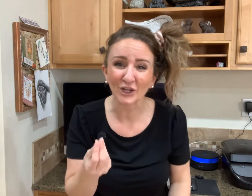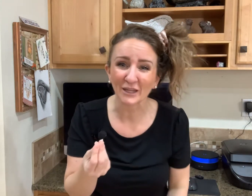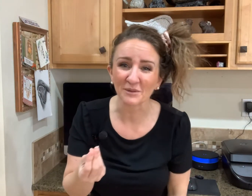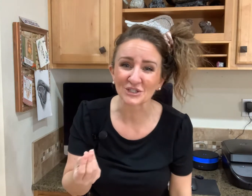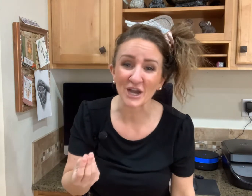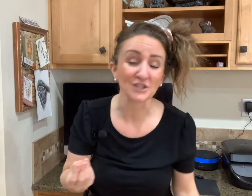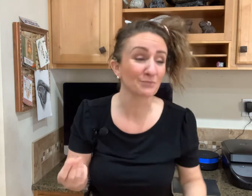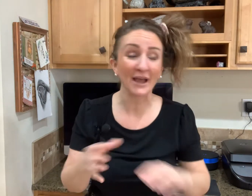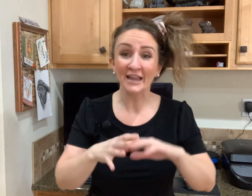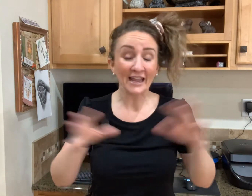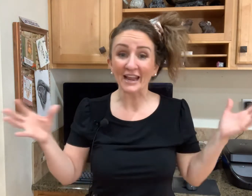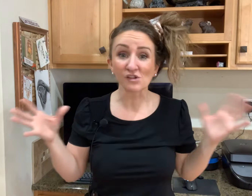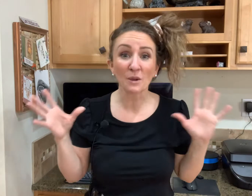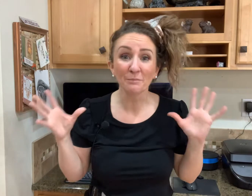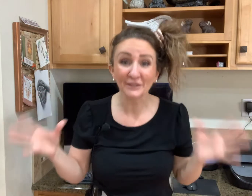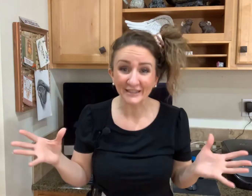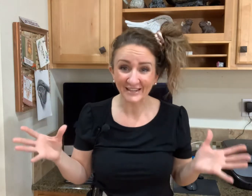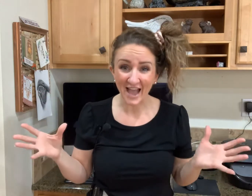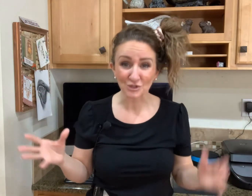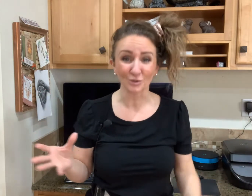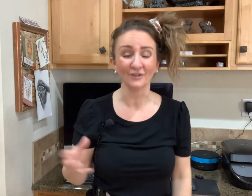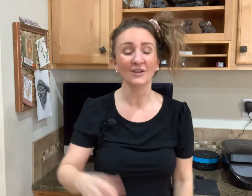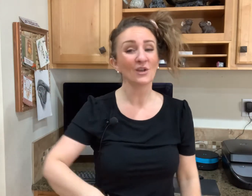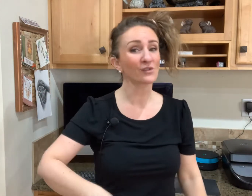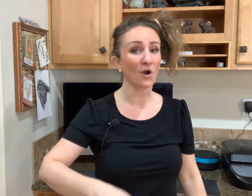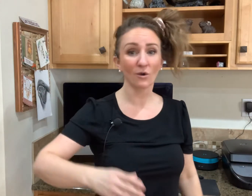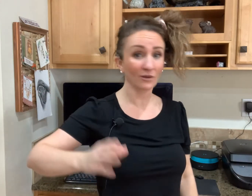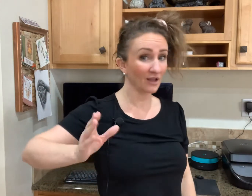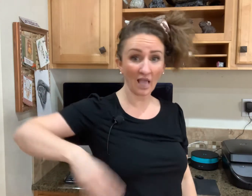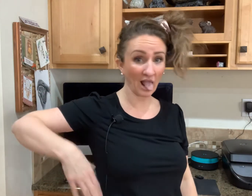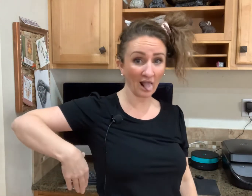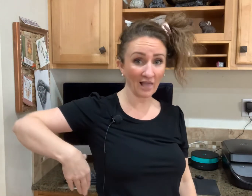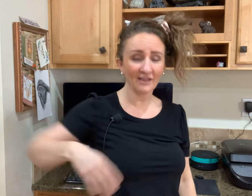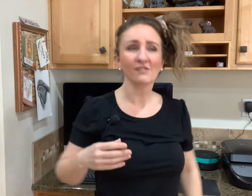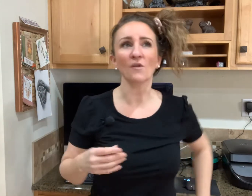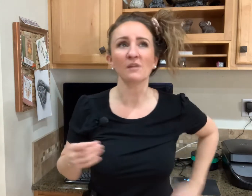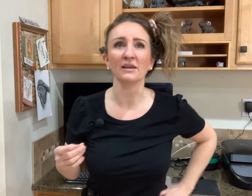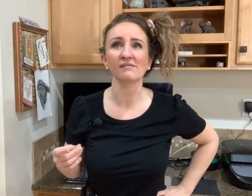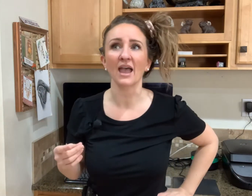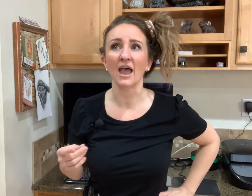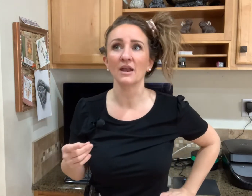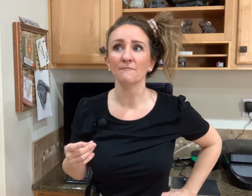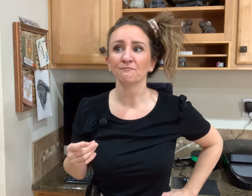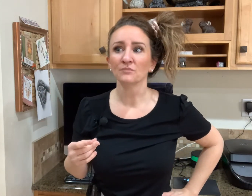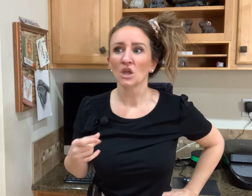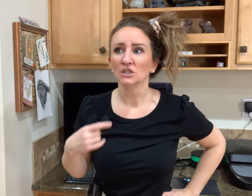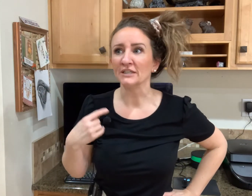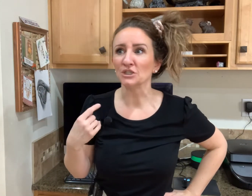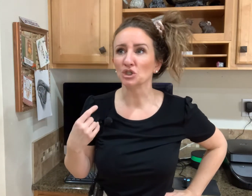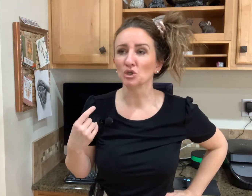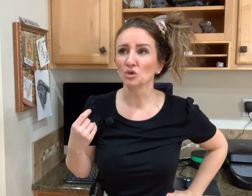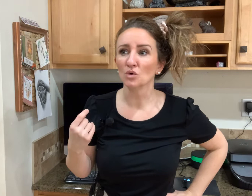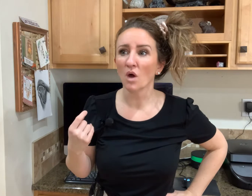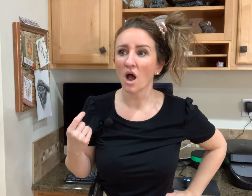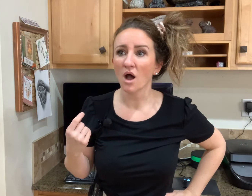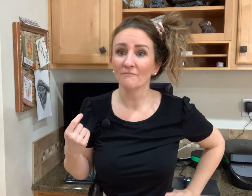bit strange, but it's completely natural. So if somebody said, did you finish